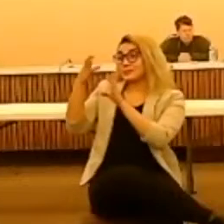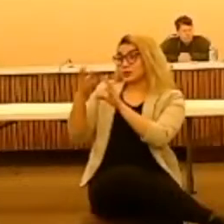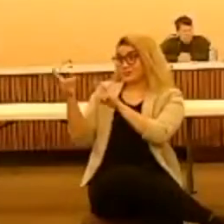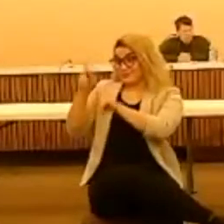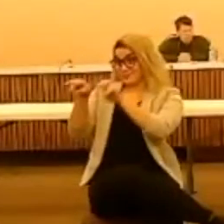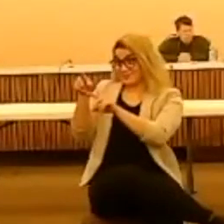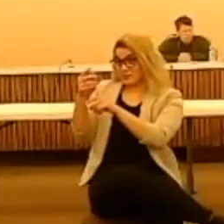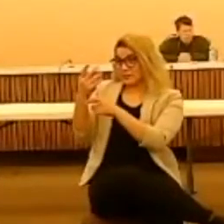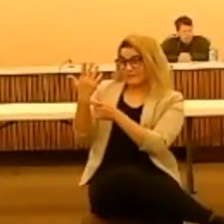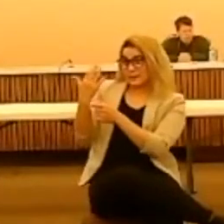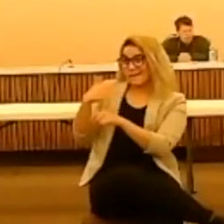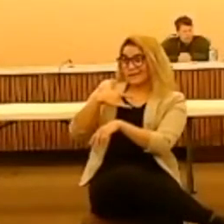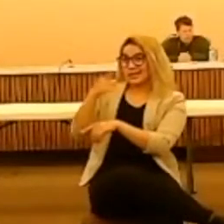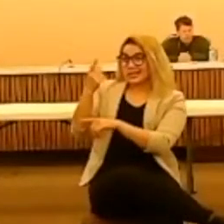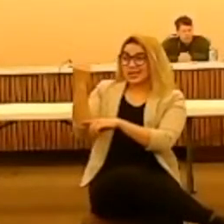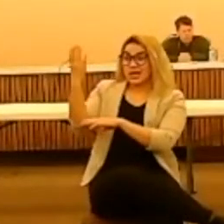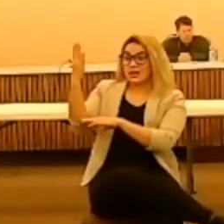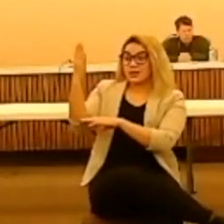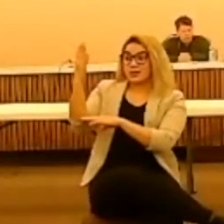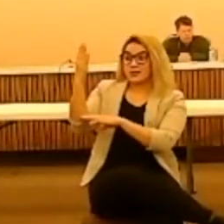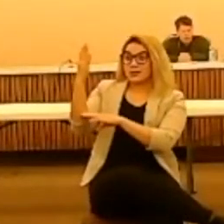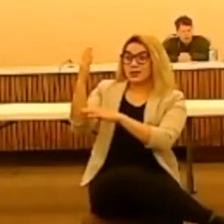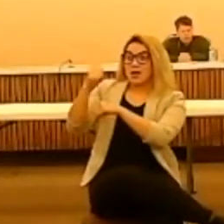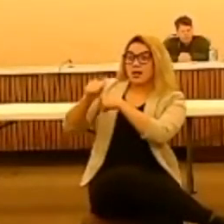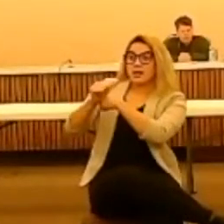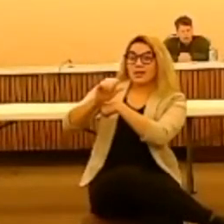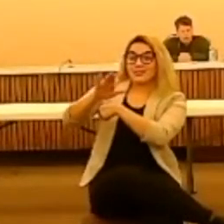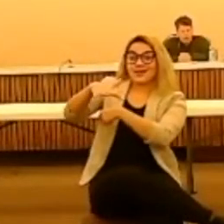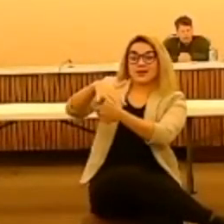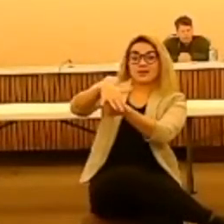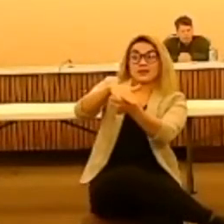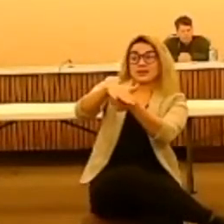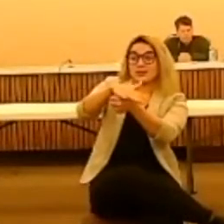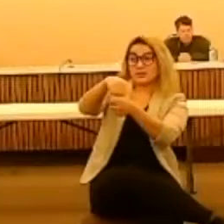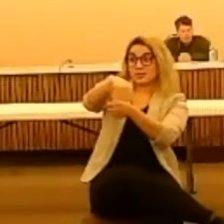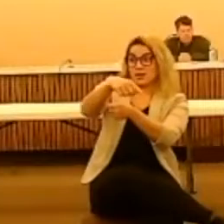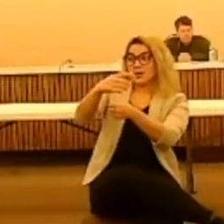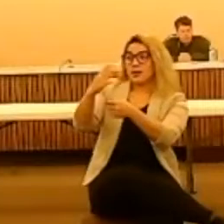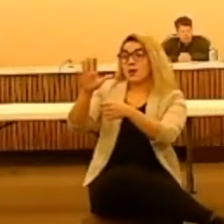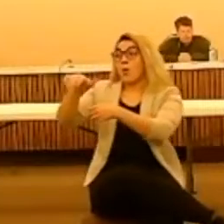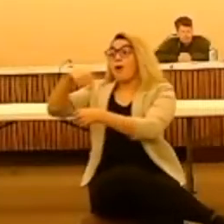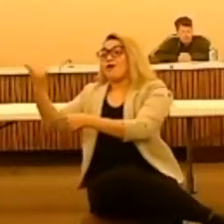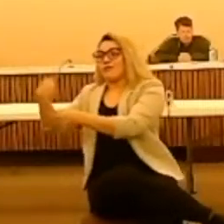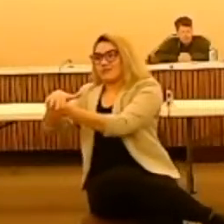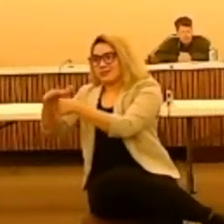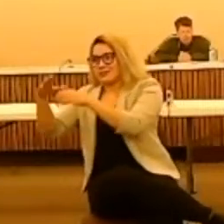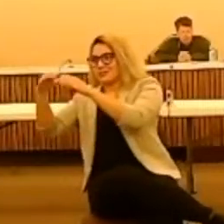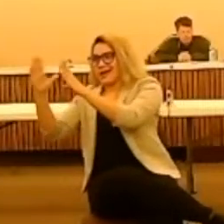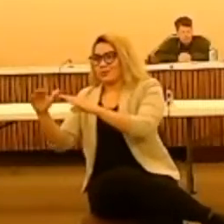was endangering and potentially could fall on one of two properties.